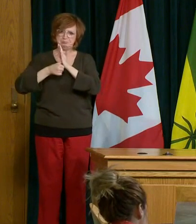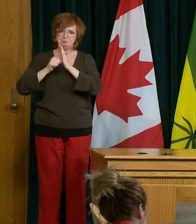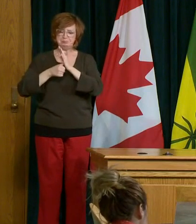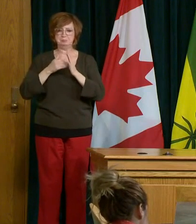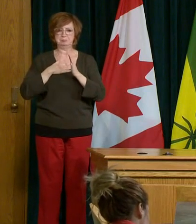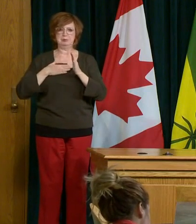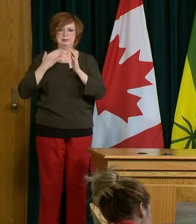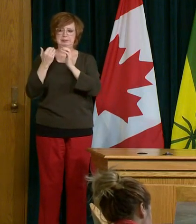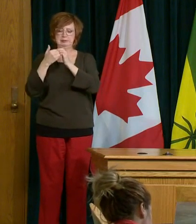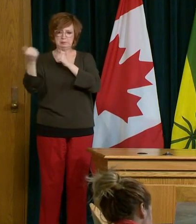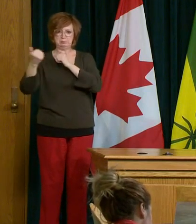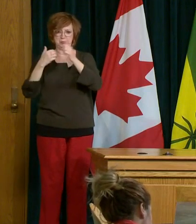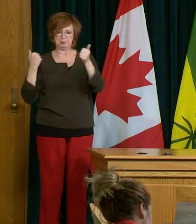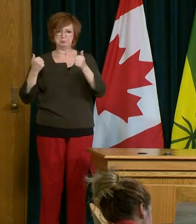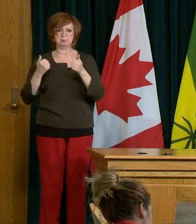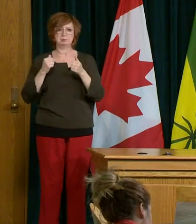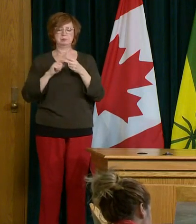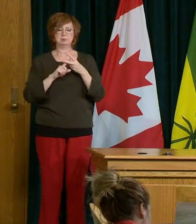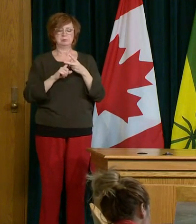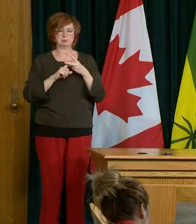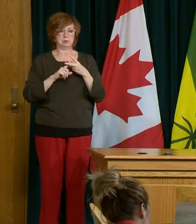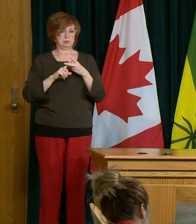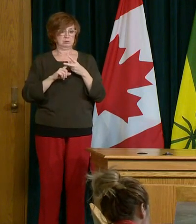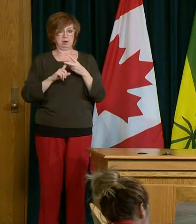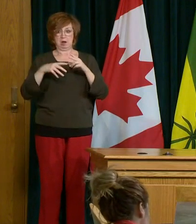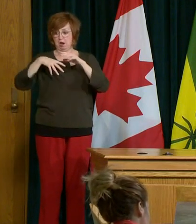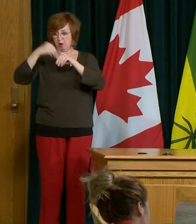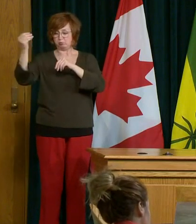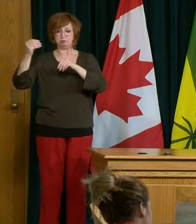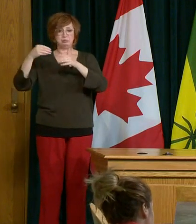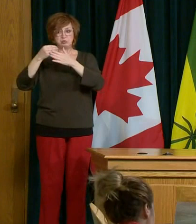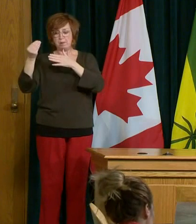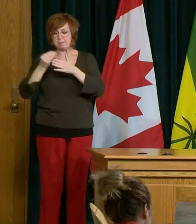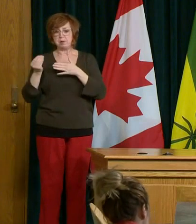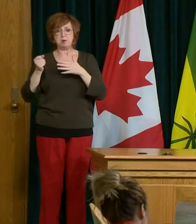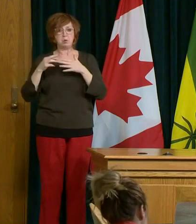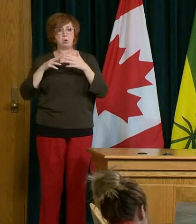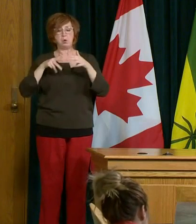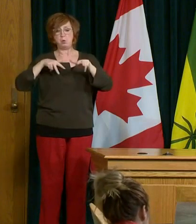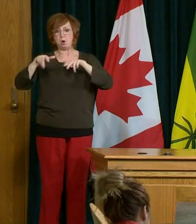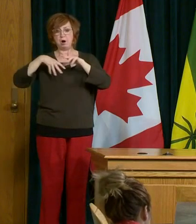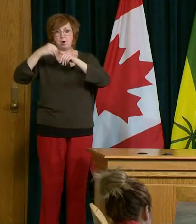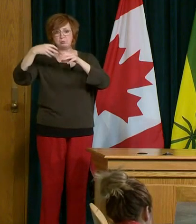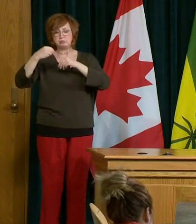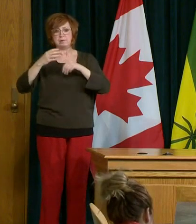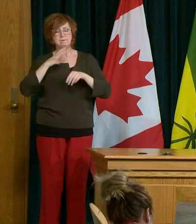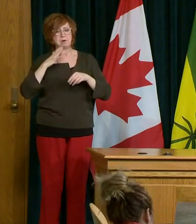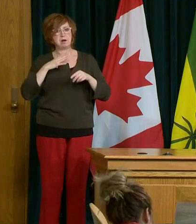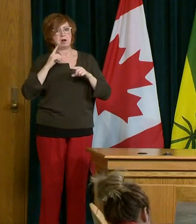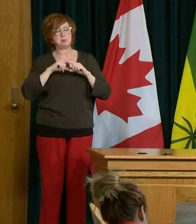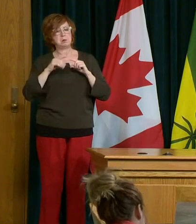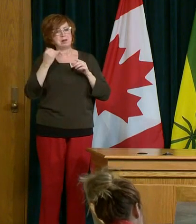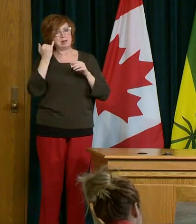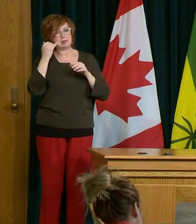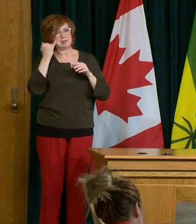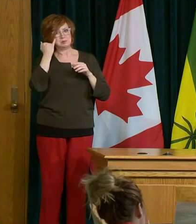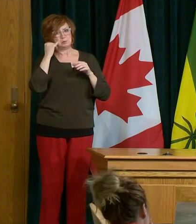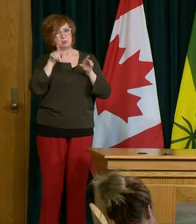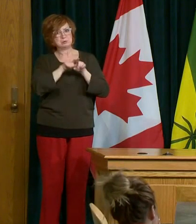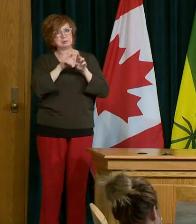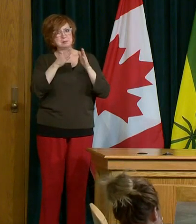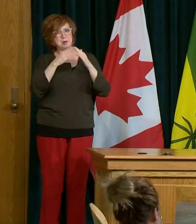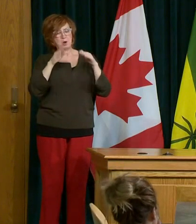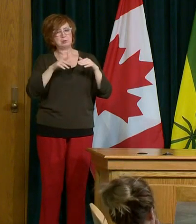not mixing within households. And while most of us now in Saskatchewan can form virtual households very carefully with